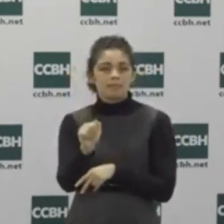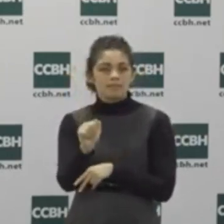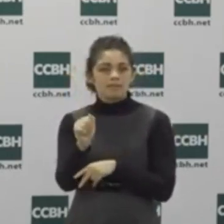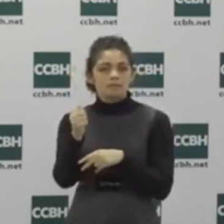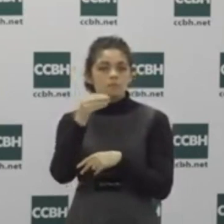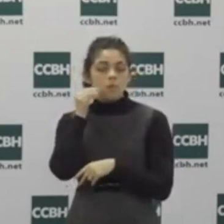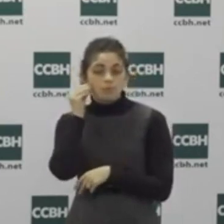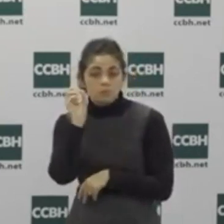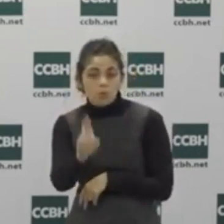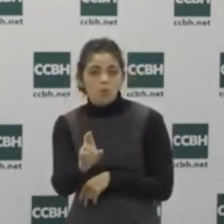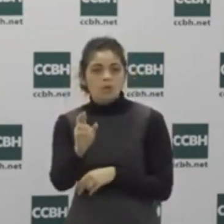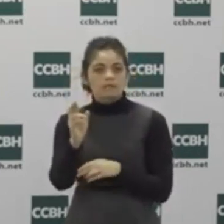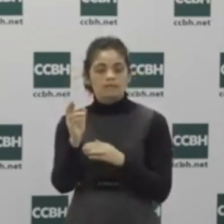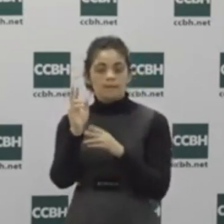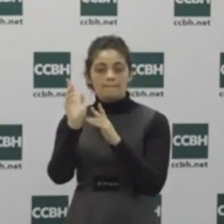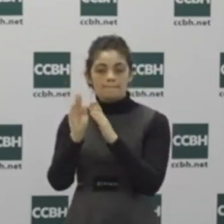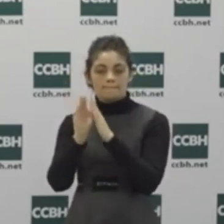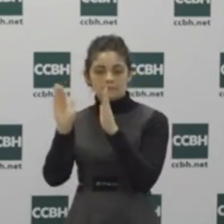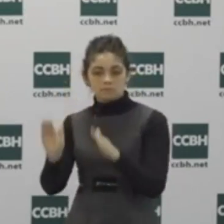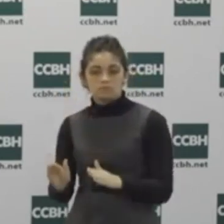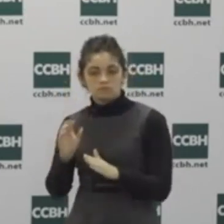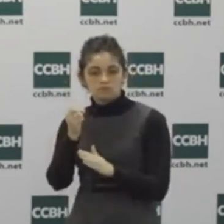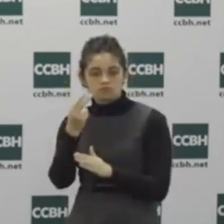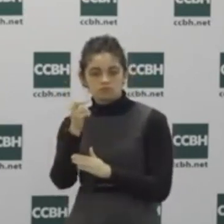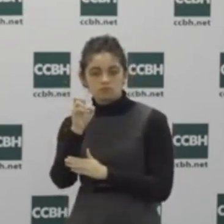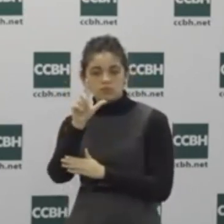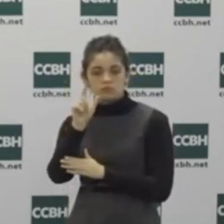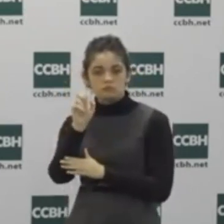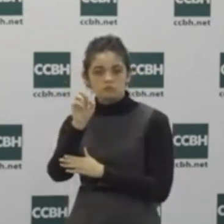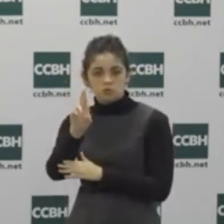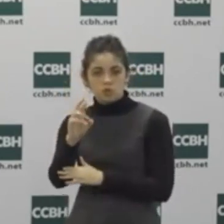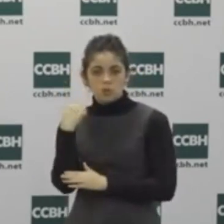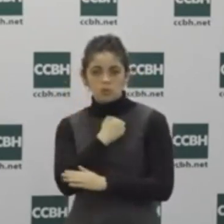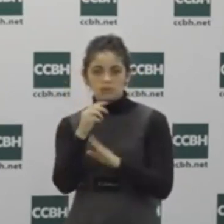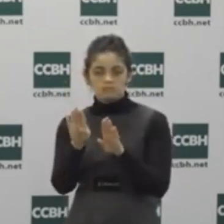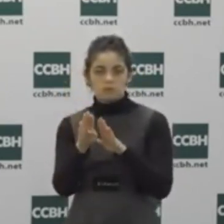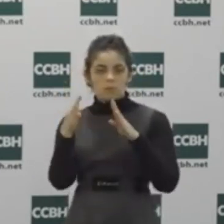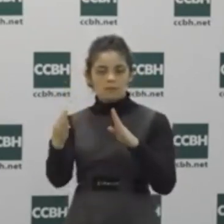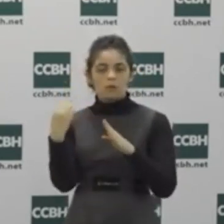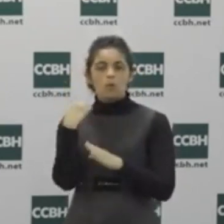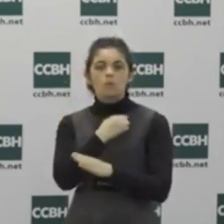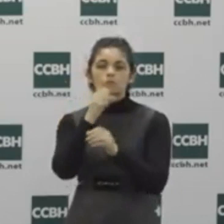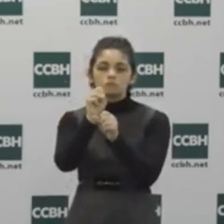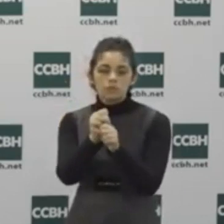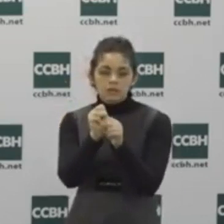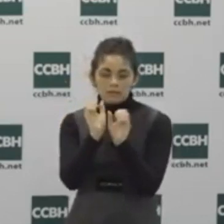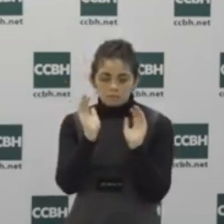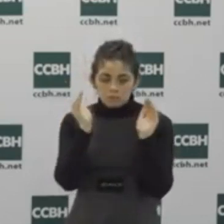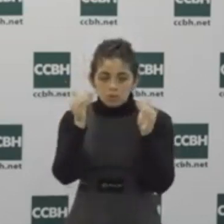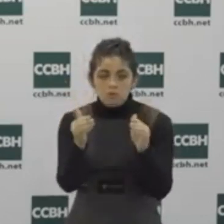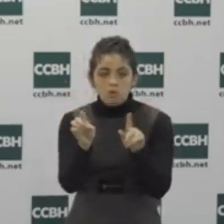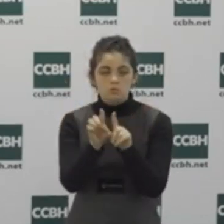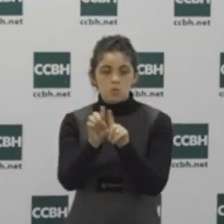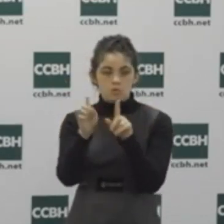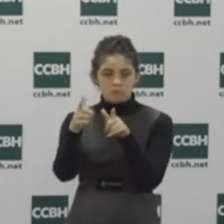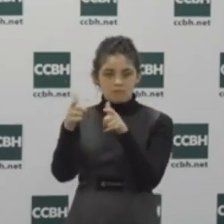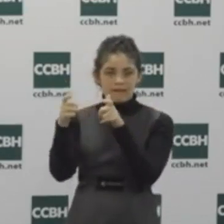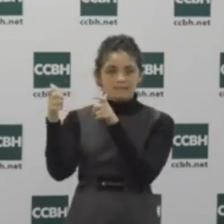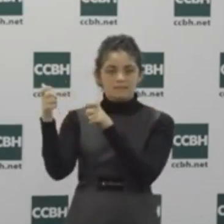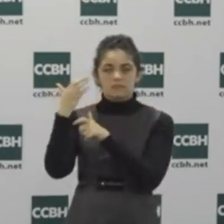shelters. So as we move forward and begin to open, we want to make sure that we're working quickly